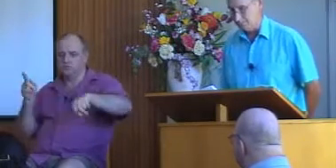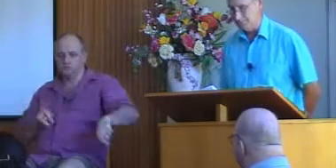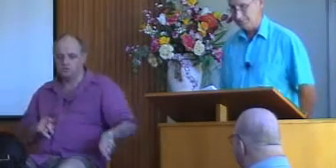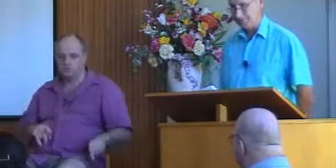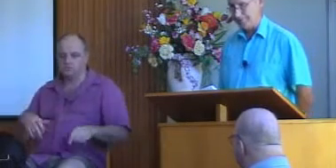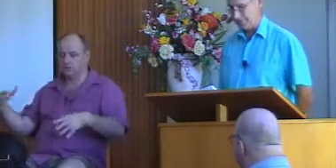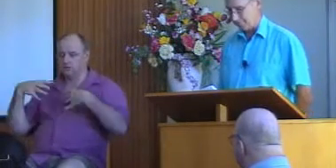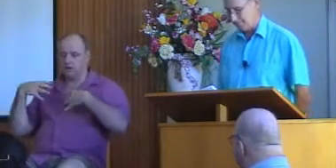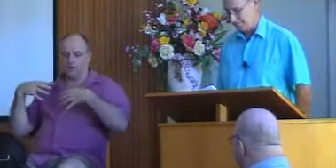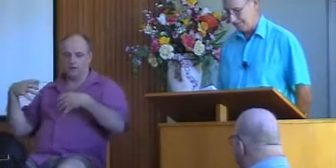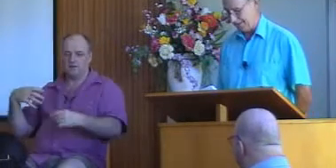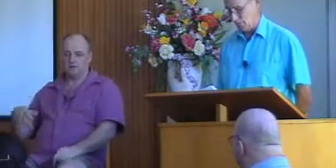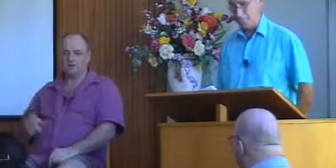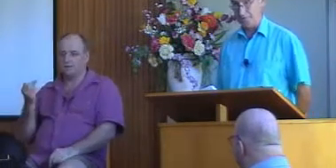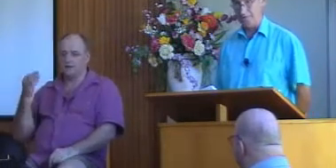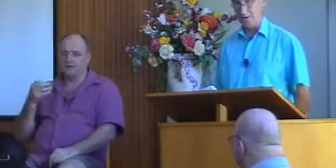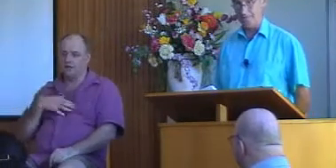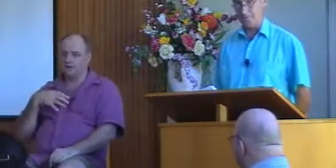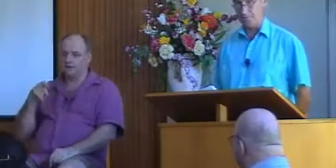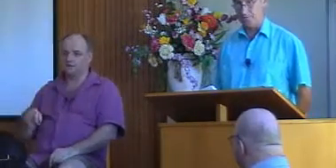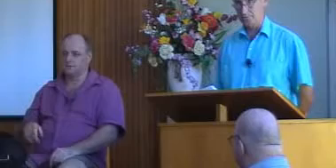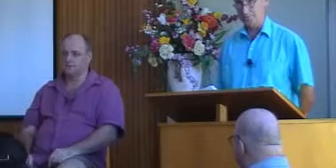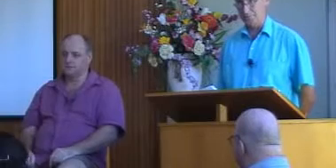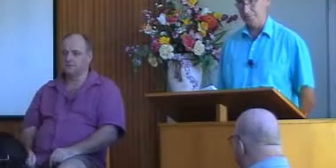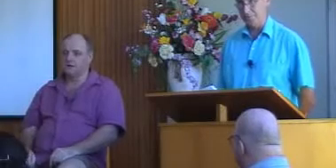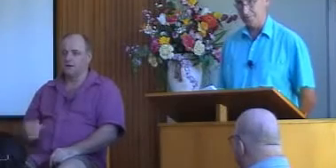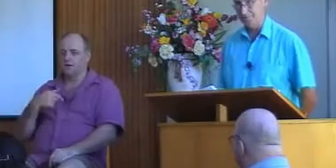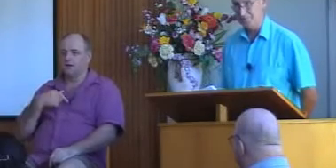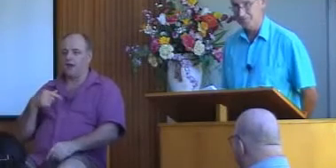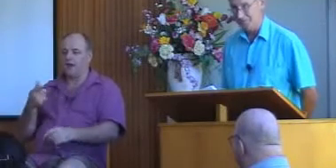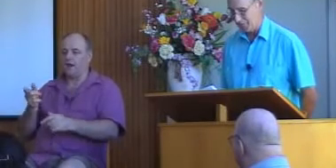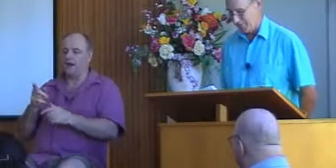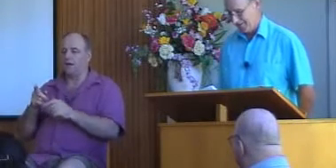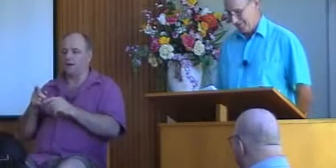and stuff like that, and all of a sudden arriving as a good Christian person.